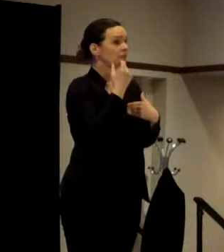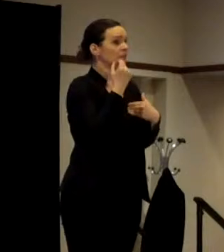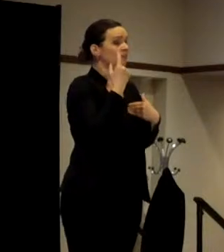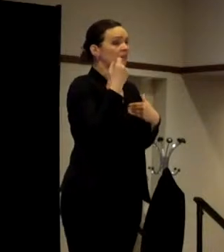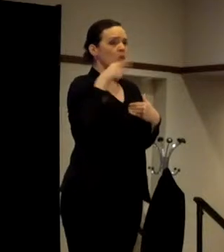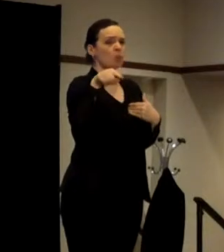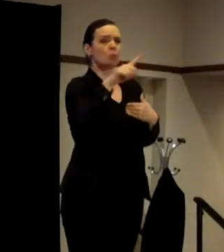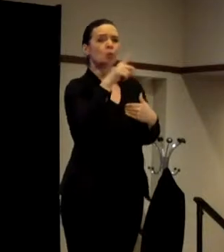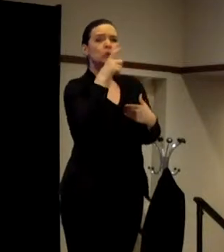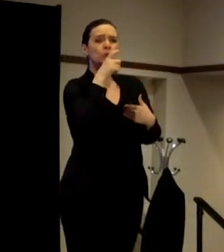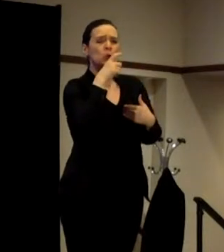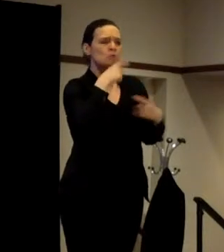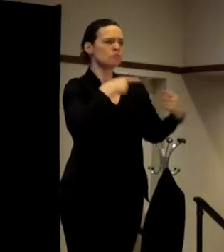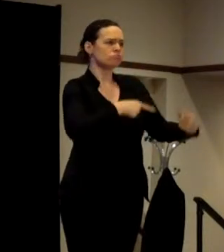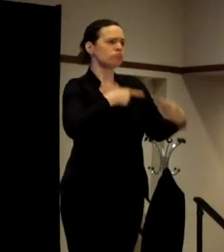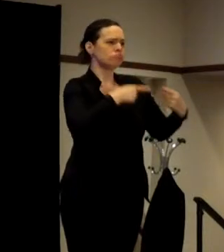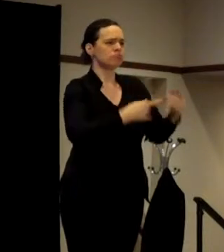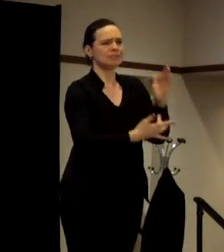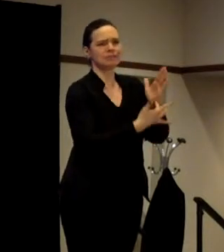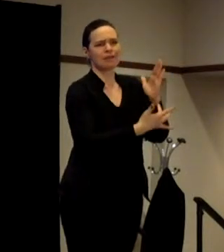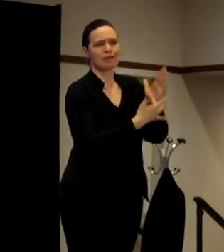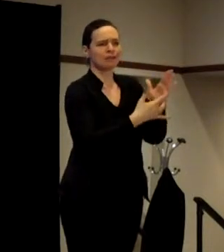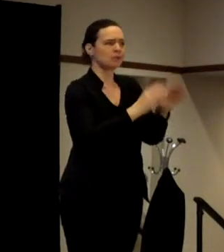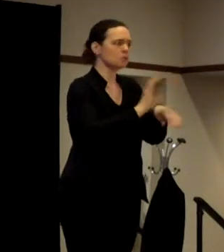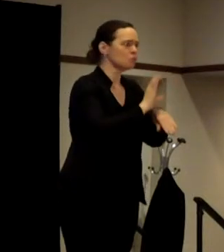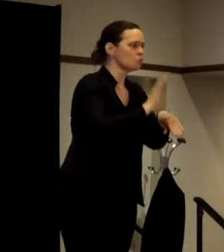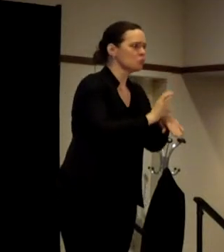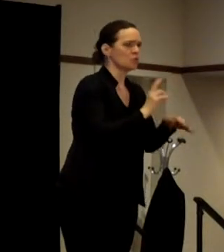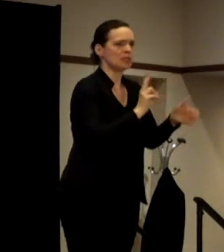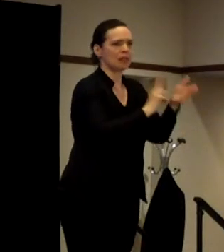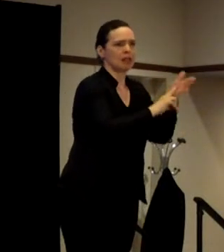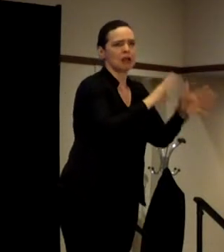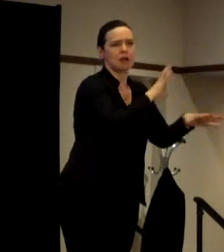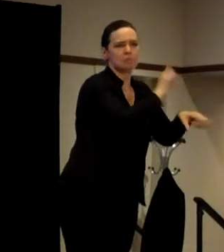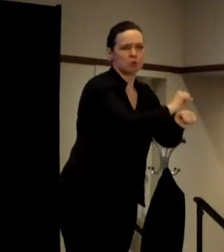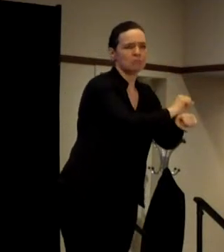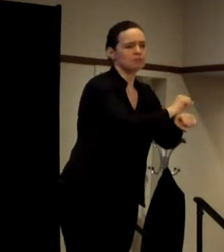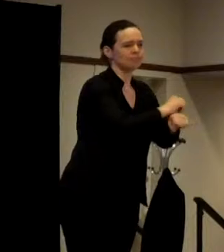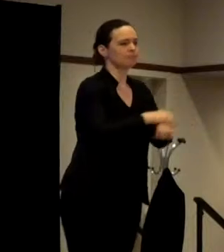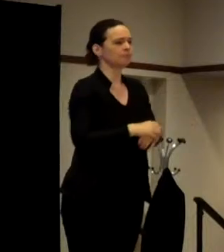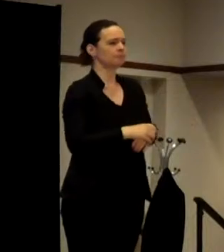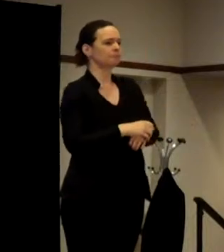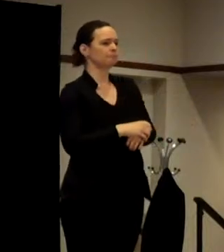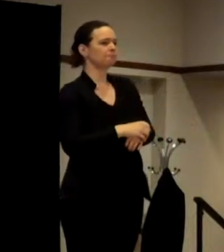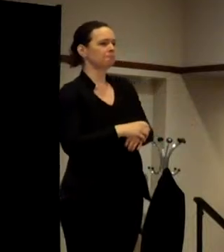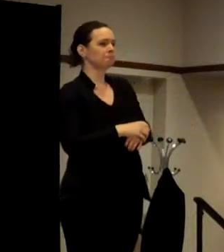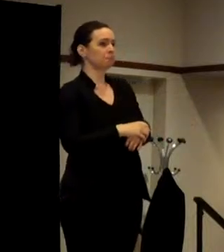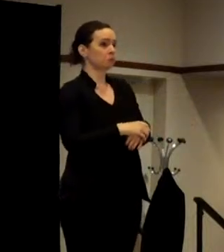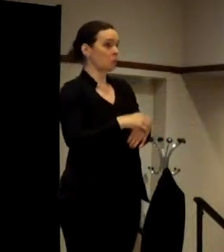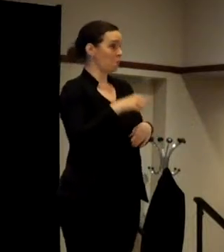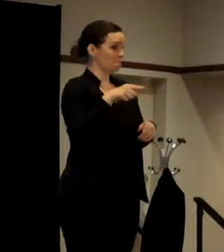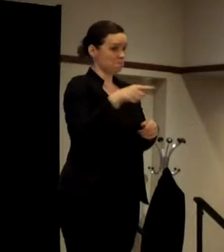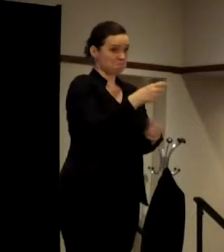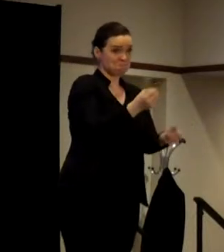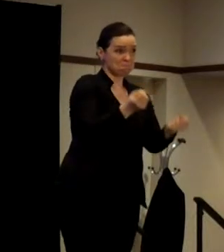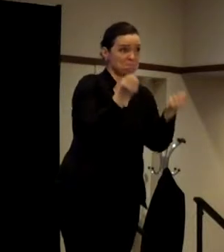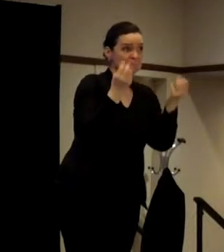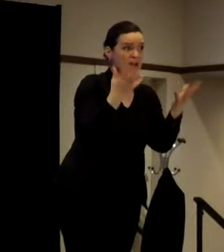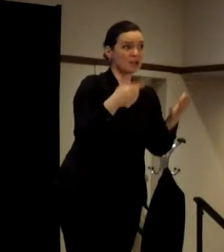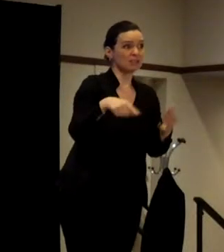registration process, we could be exhausted by that, which is really good news. But I'll have more to say on that on